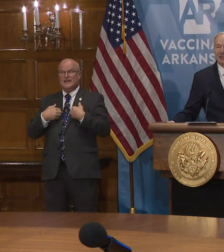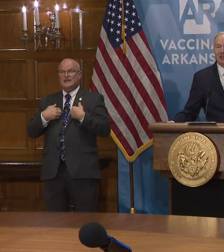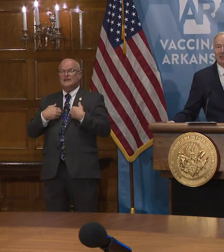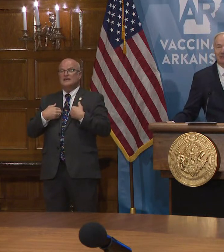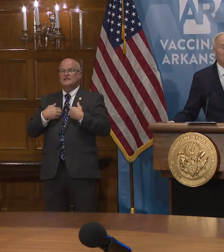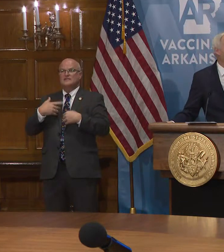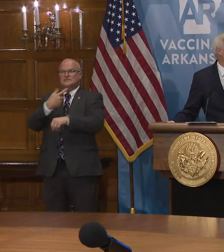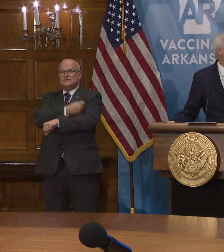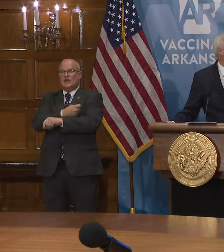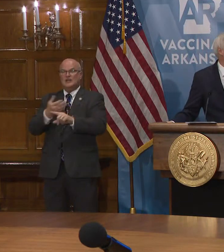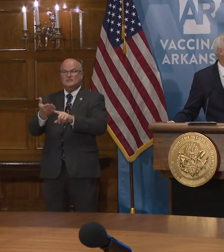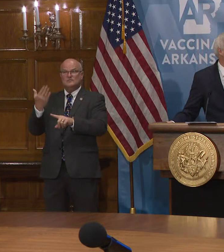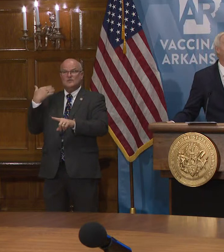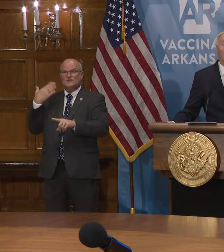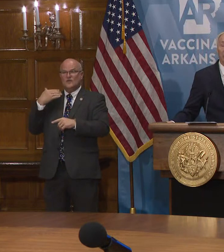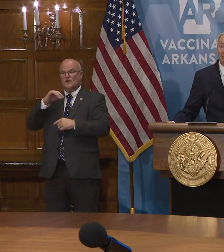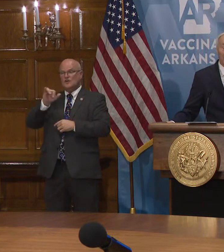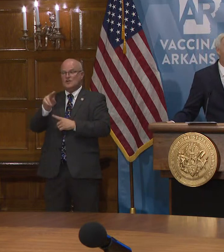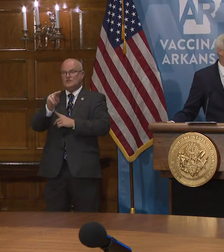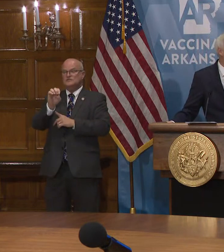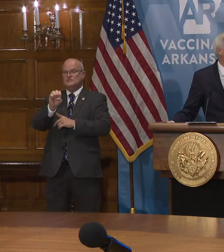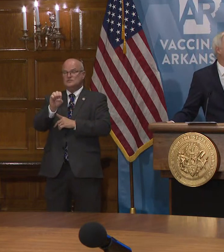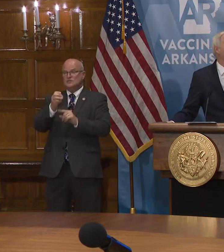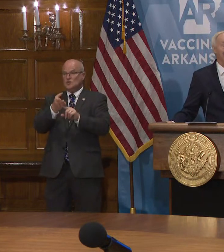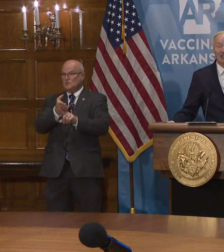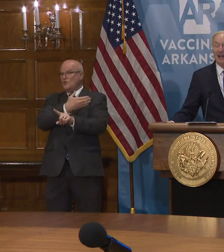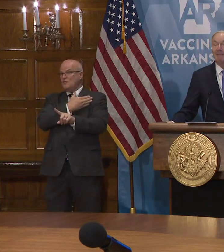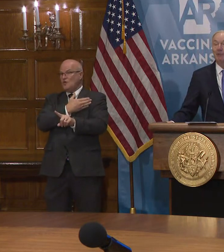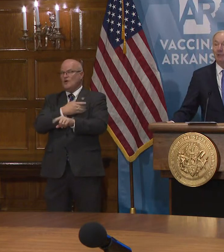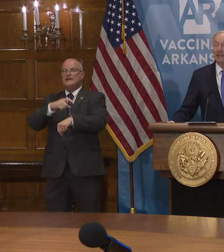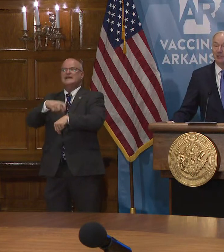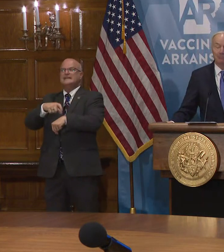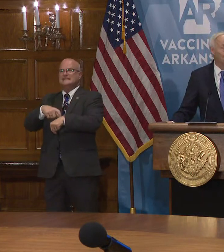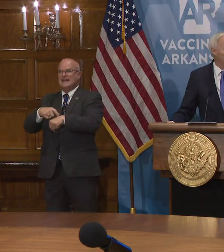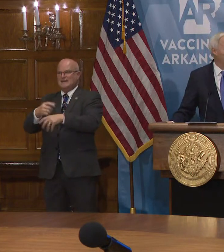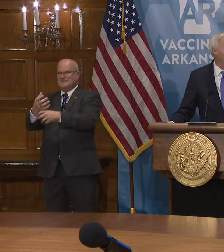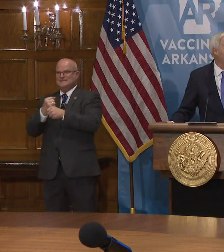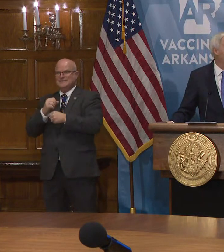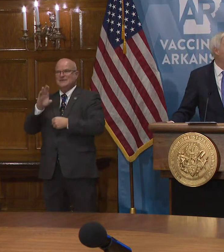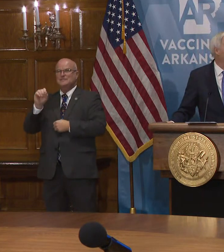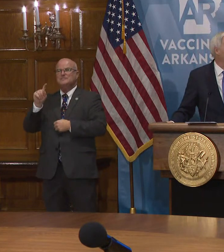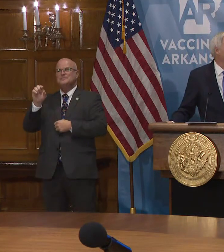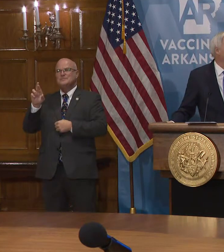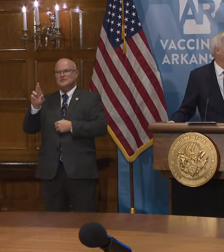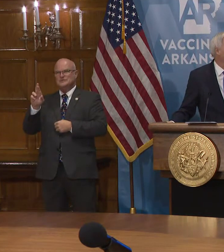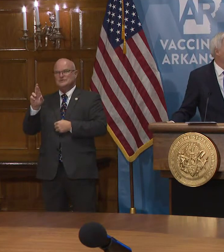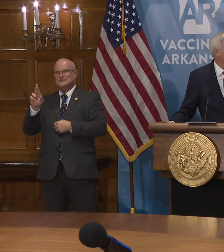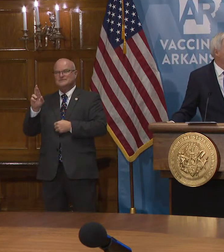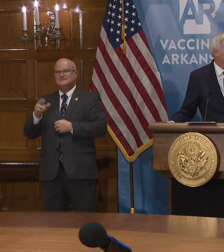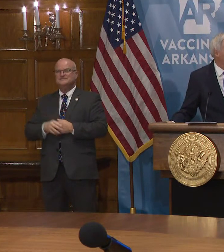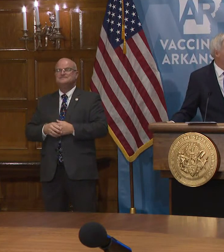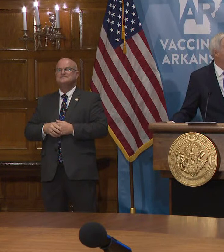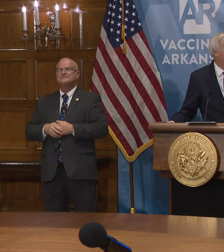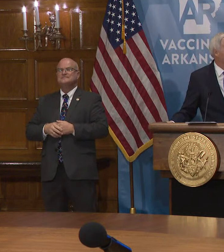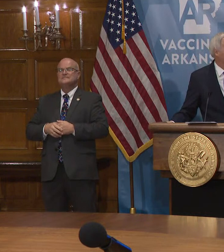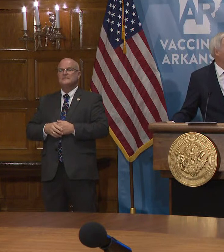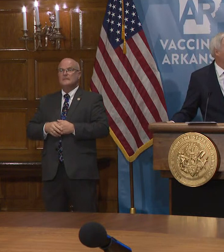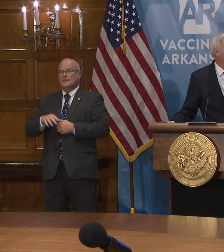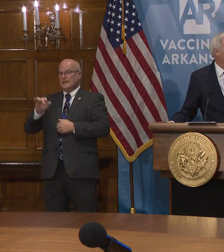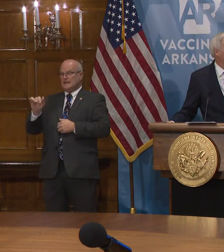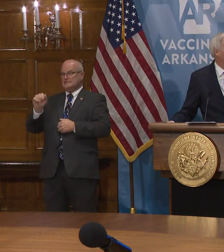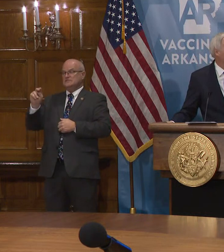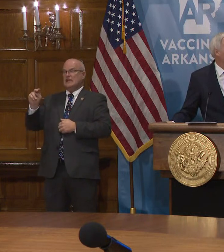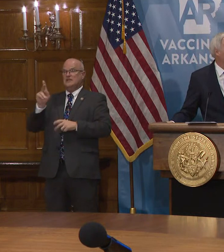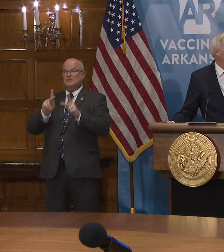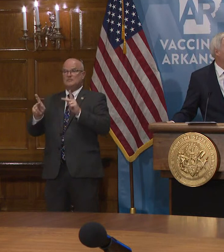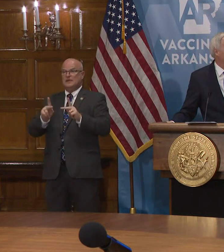primary series of shots in June or before, it's time for you to get your booster shot. Now, in January, it'll be